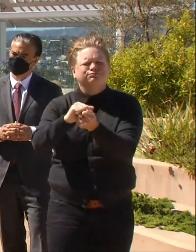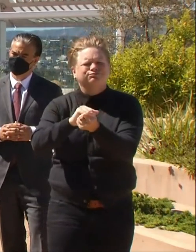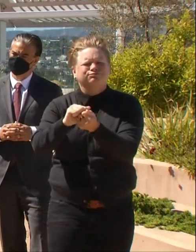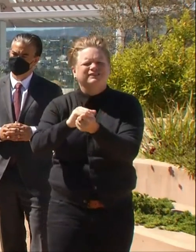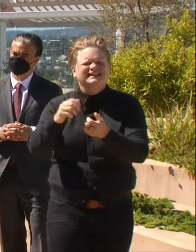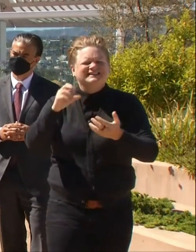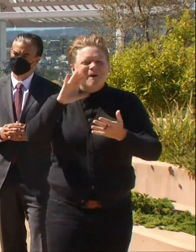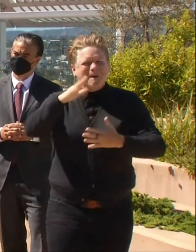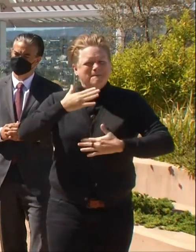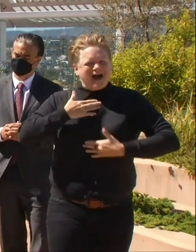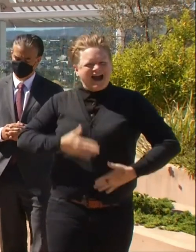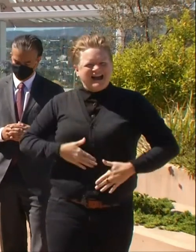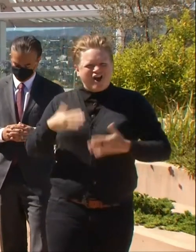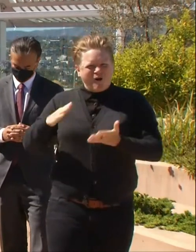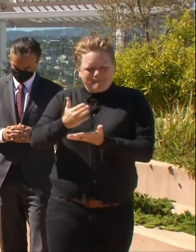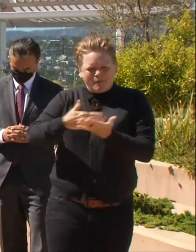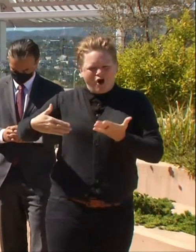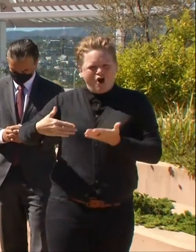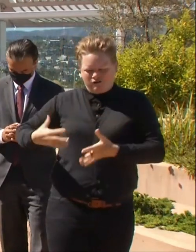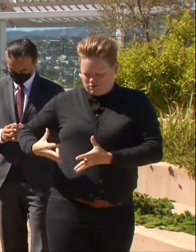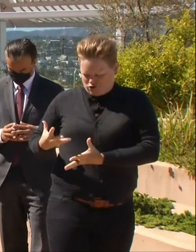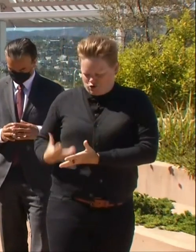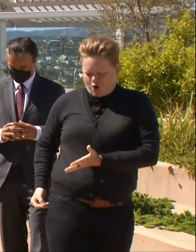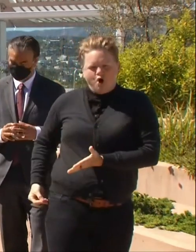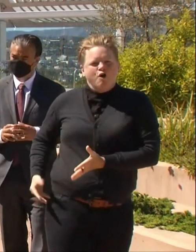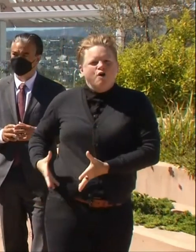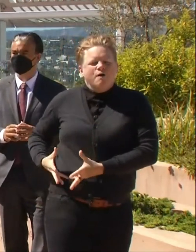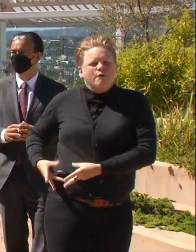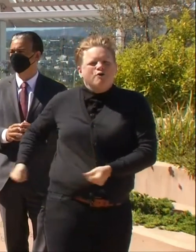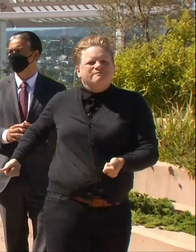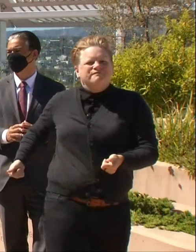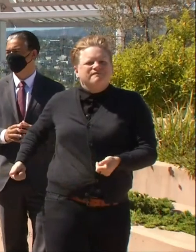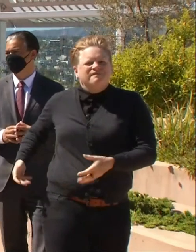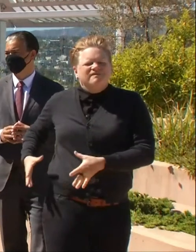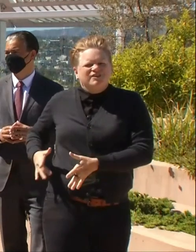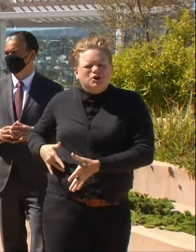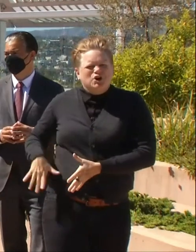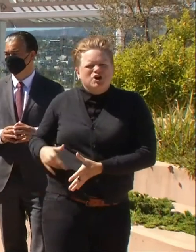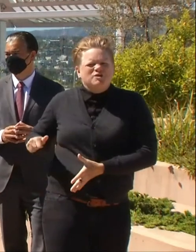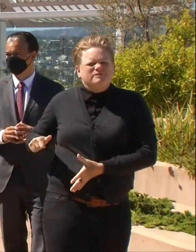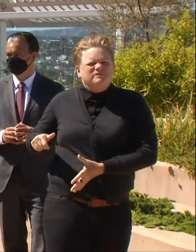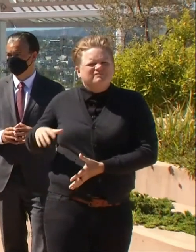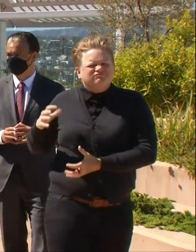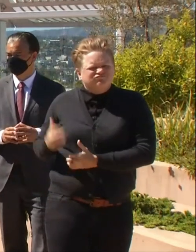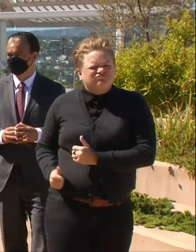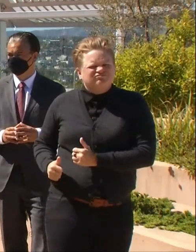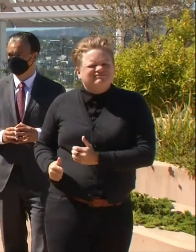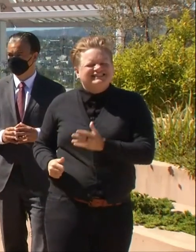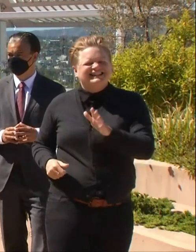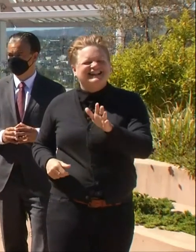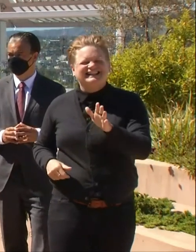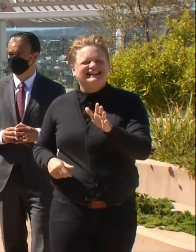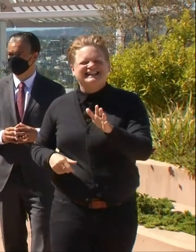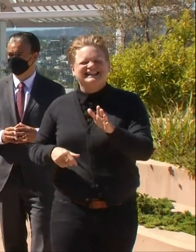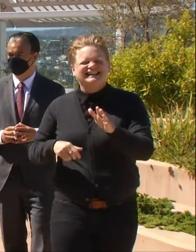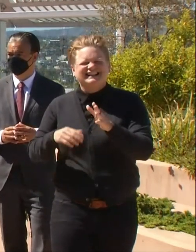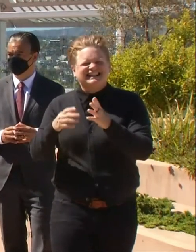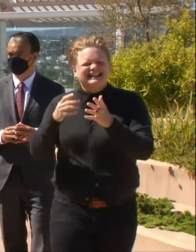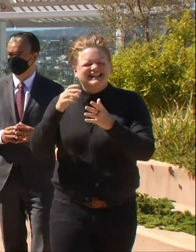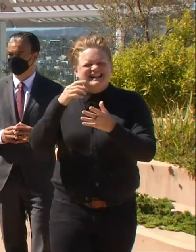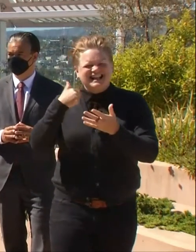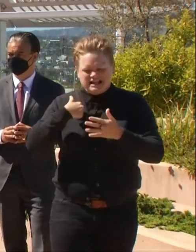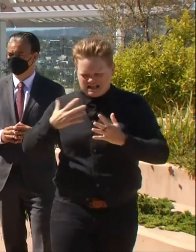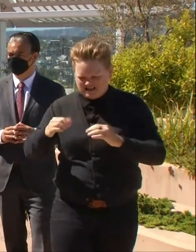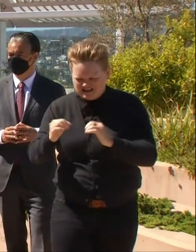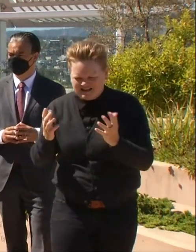is destroyed by these bullets. Many times, several bullets strike people and kill them. Tissues are pulverized, permanently damaging